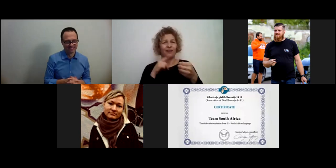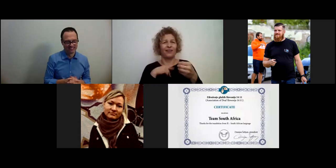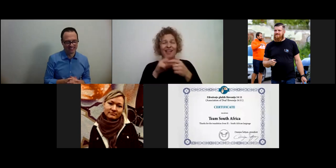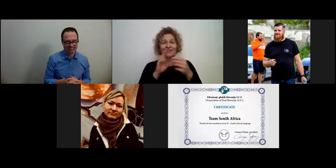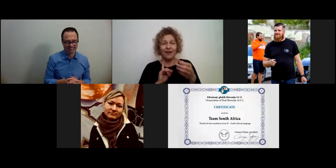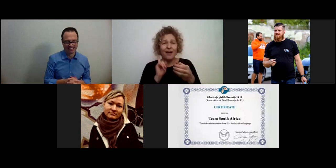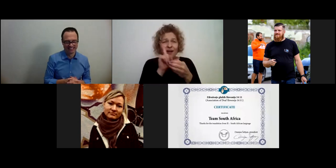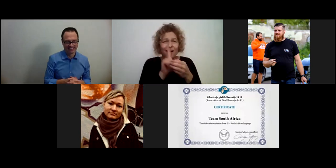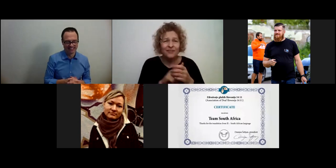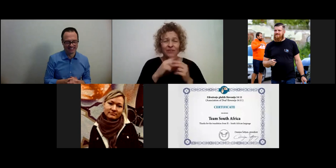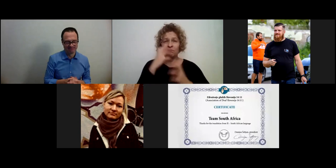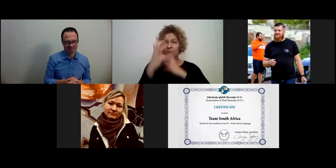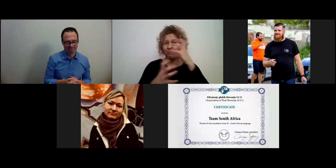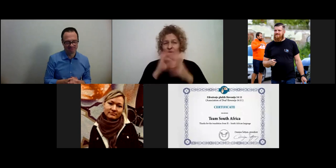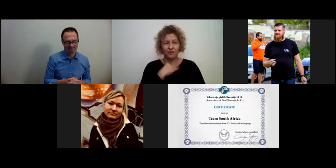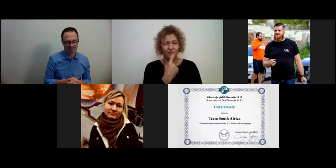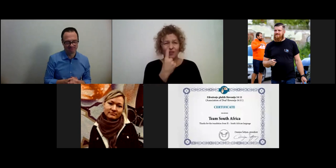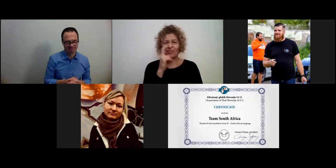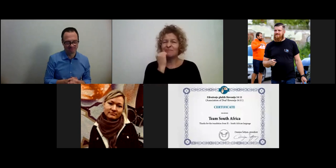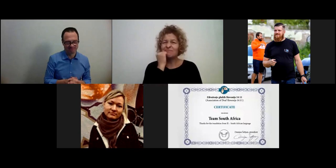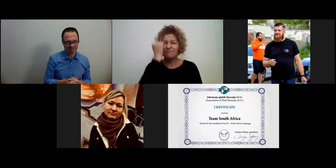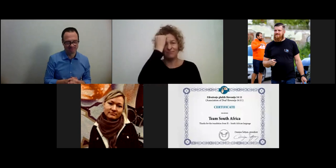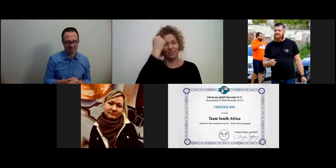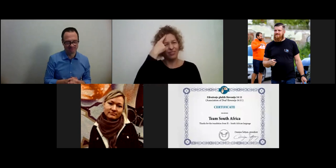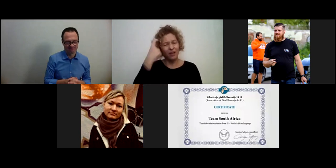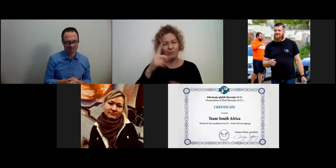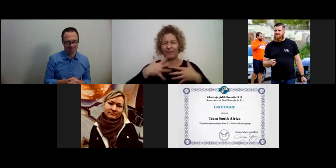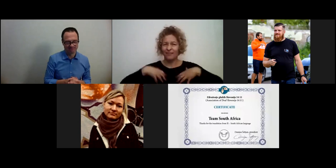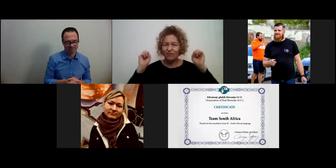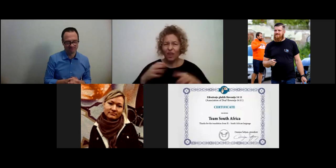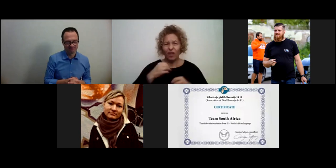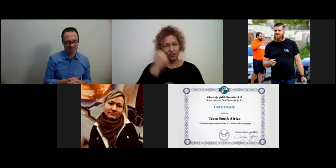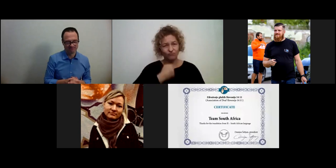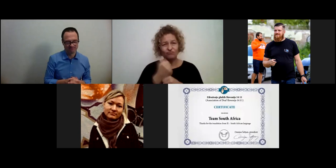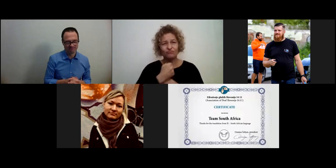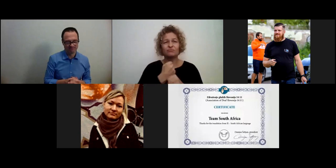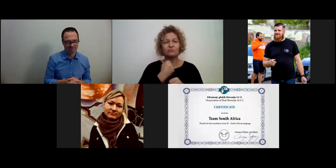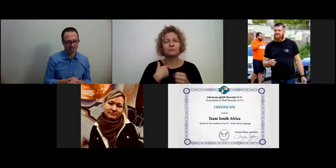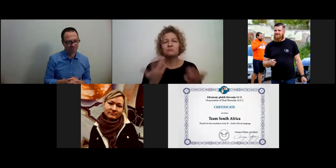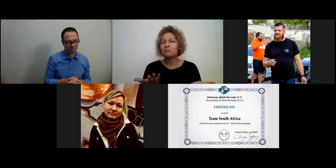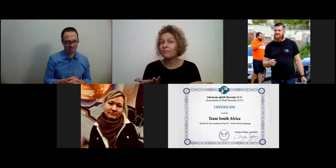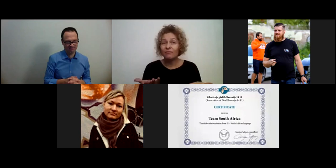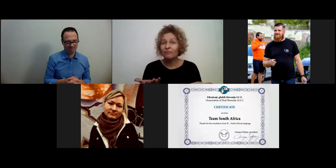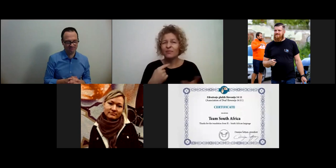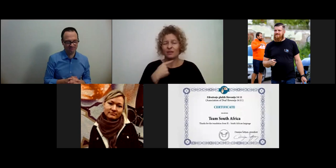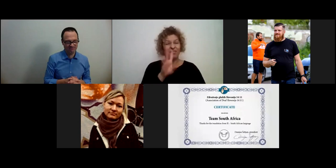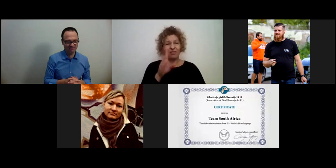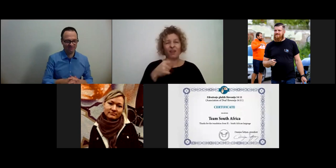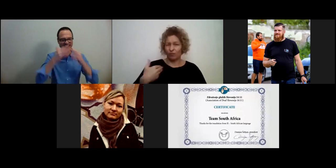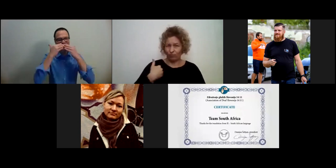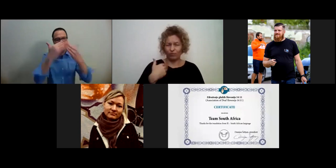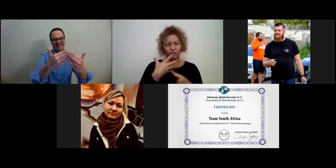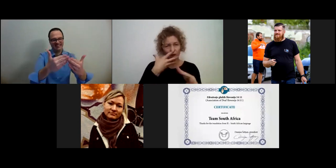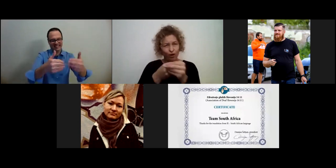Well, we felt like we are now part of this whole world. In South Africa, we're so far away, but now we feel that we're part of you and